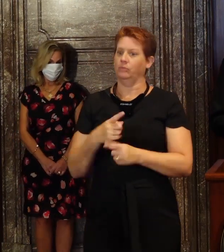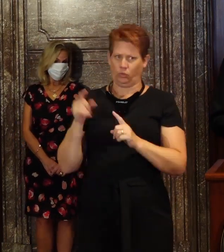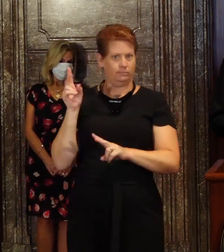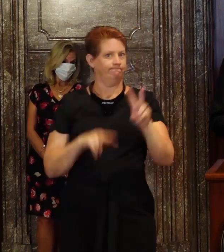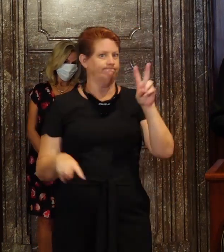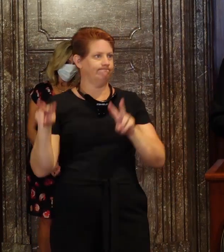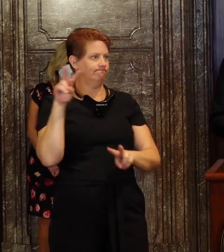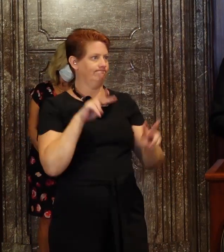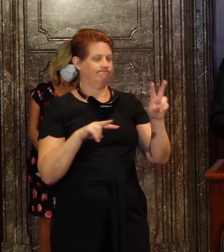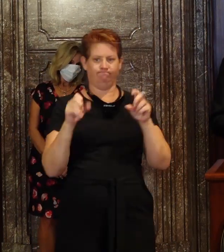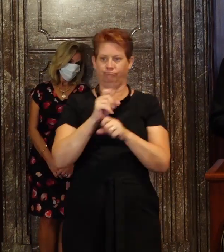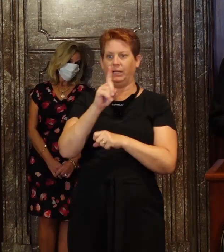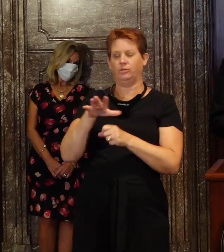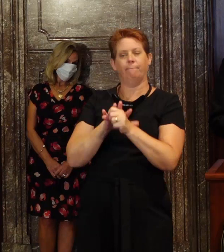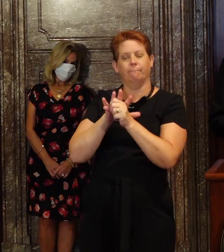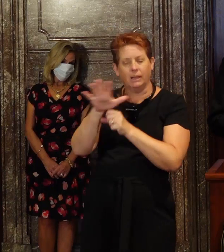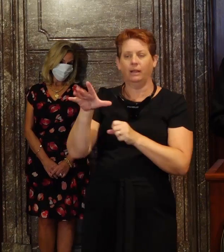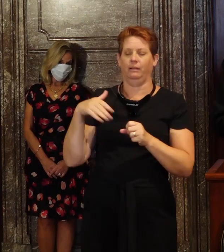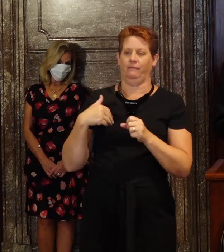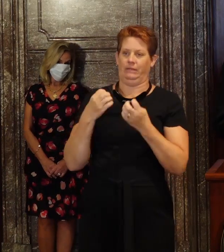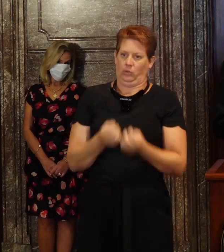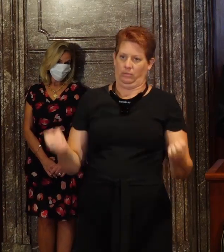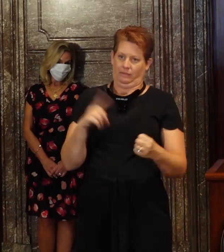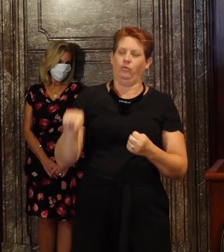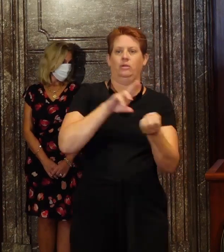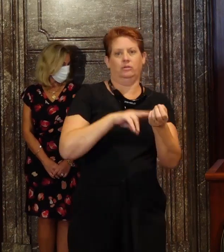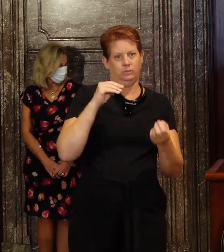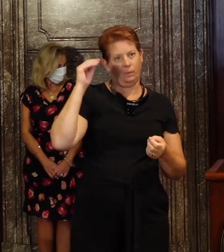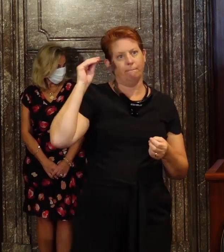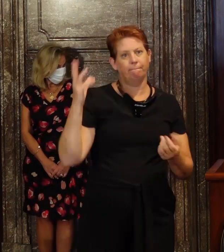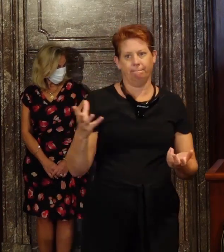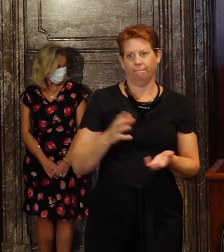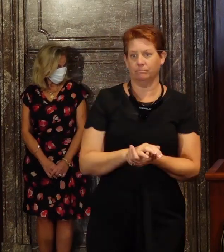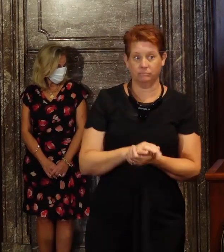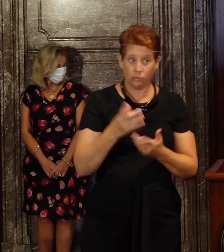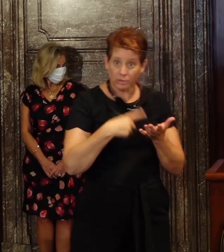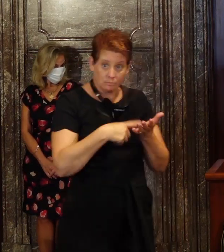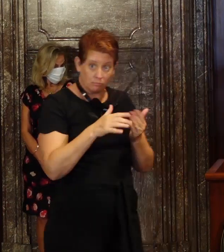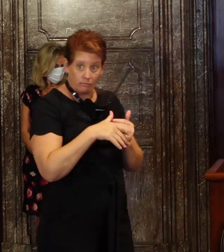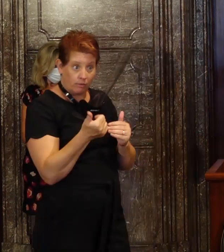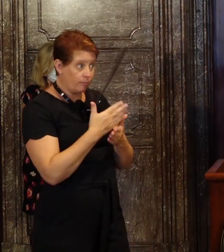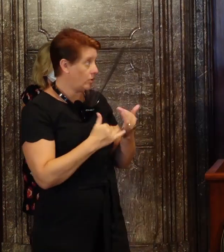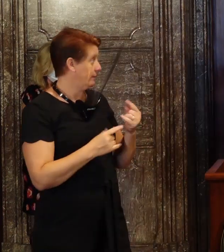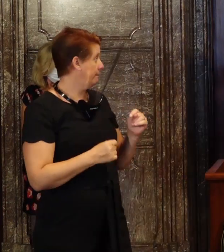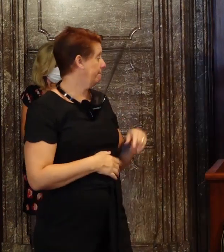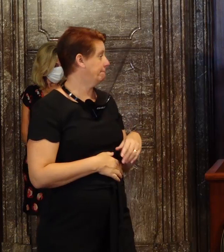be sure that there's plenty of protective equipment for these nursing homes. Do you want to address the rest of